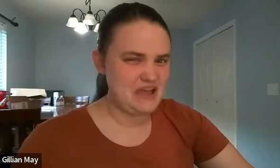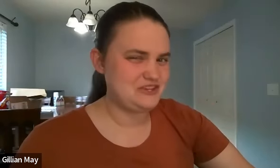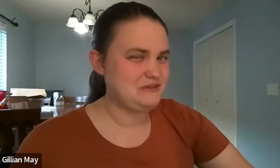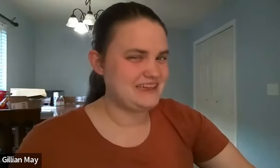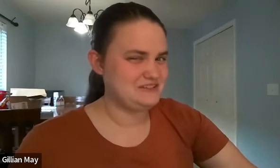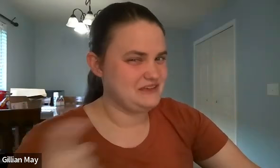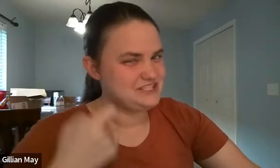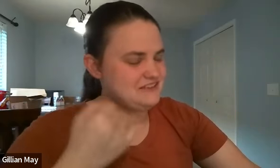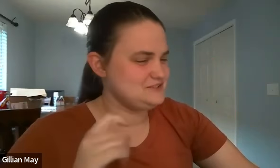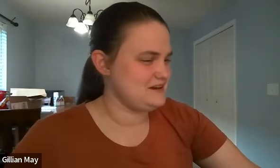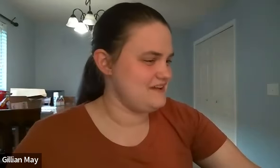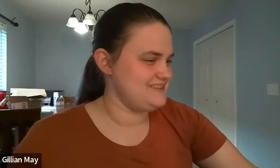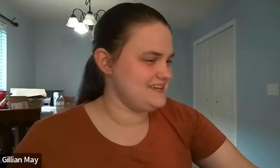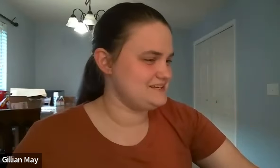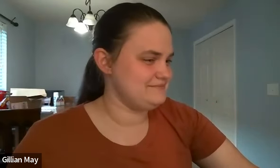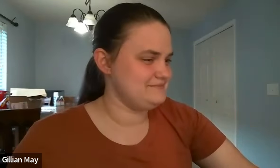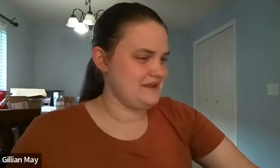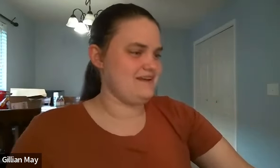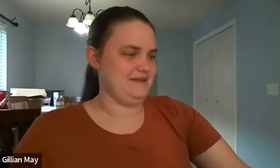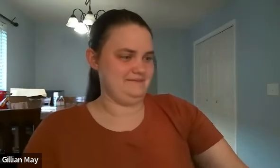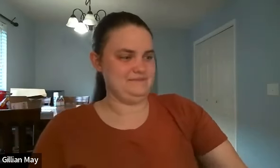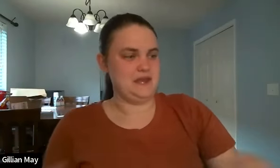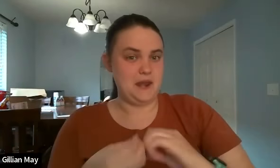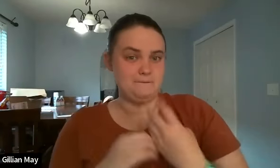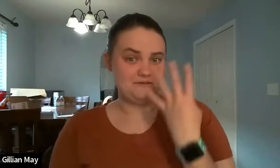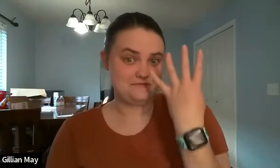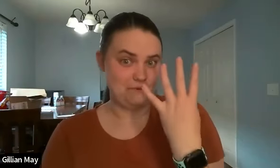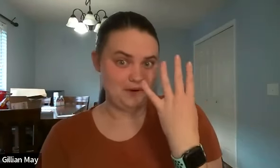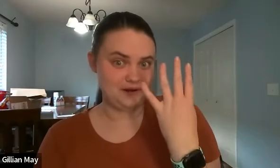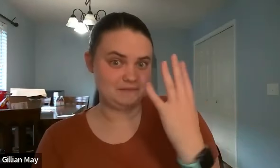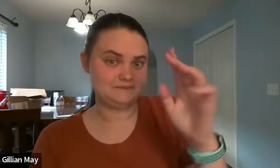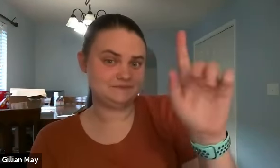think you can do that challenge word I have at the end. All right. Number 4.